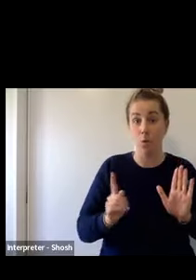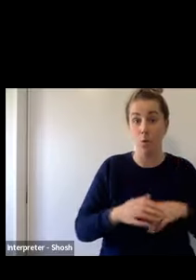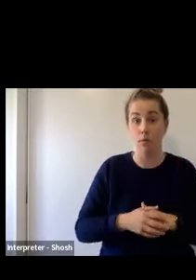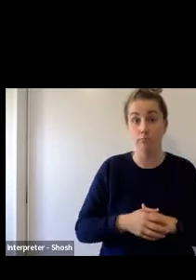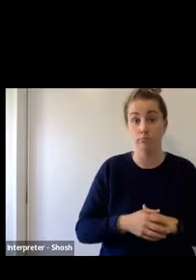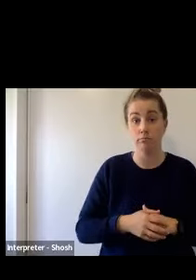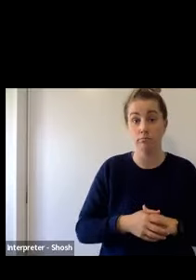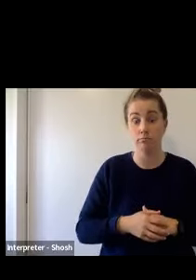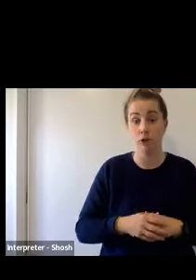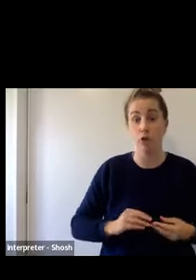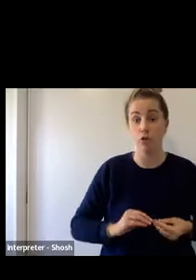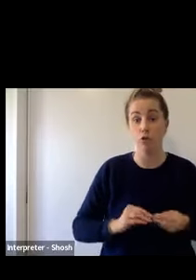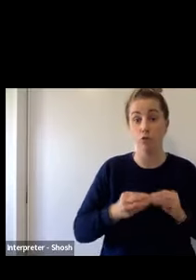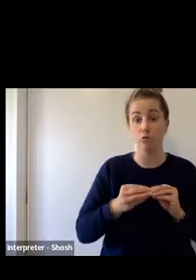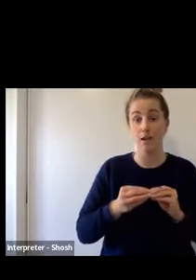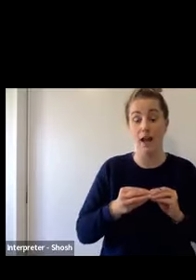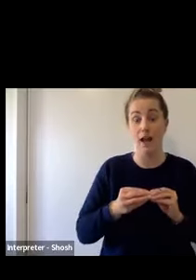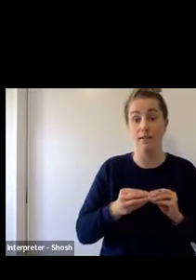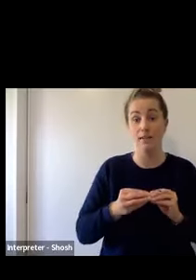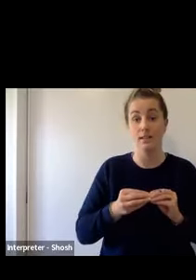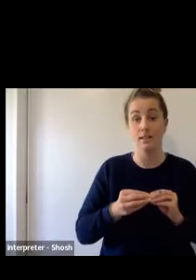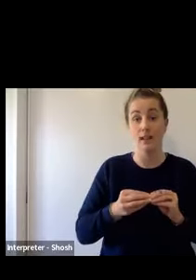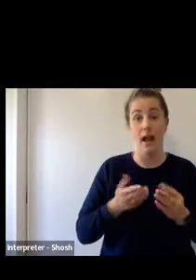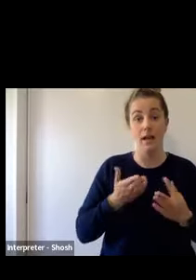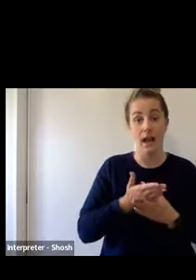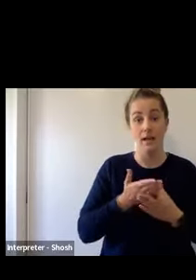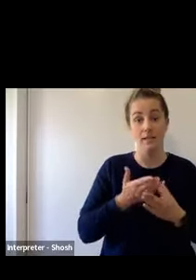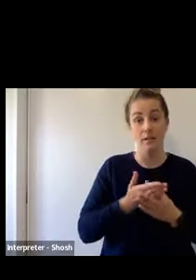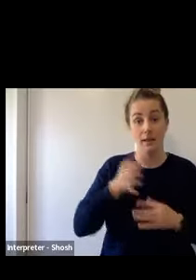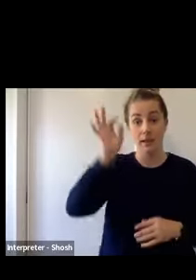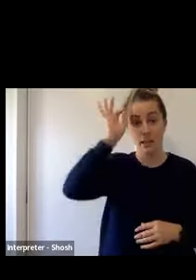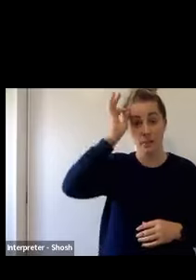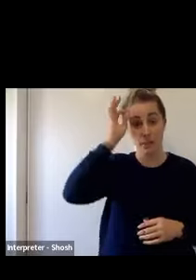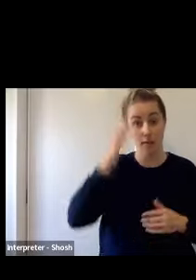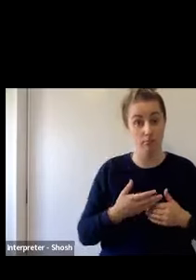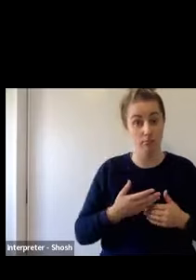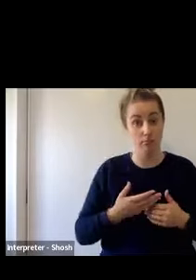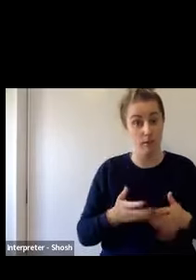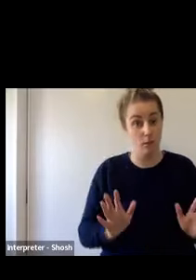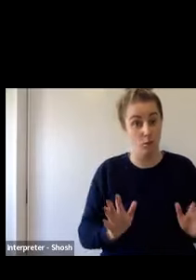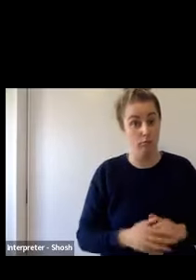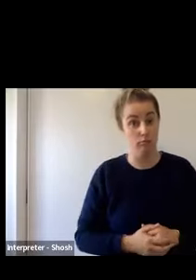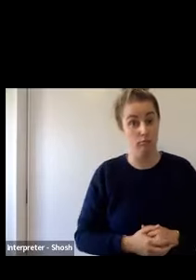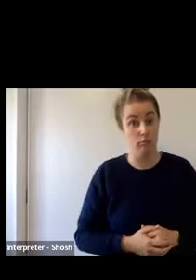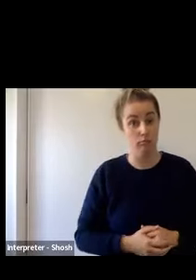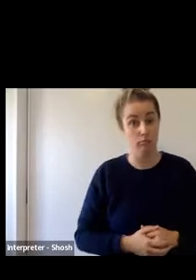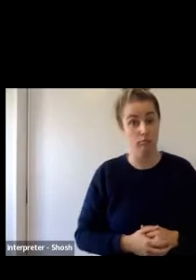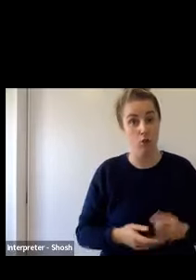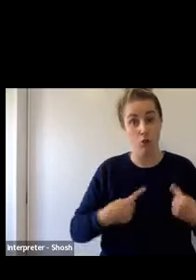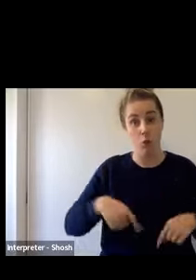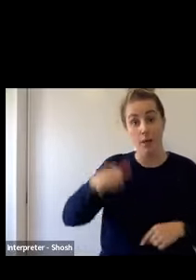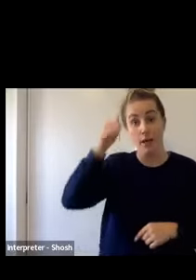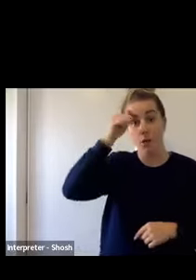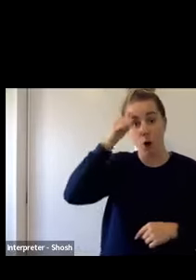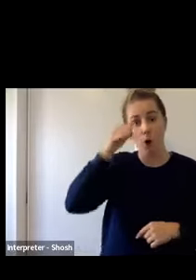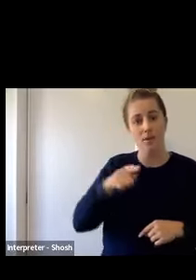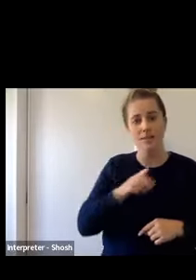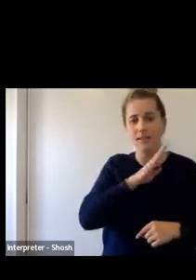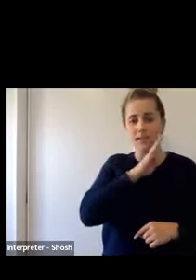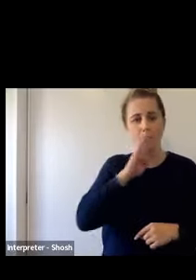is to create an accessibility committee. And so we know that this is a